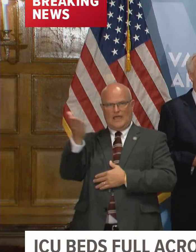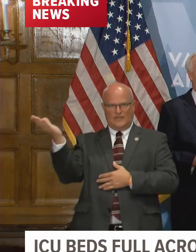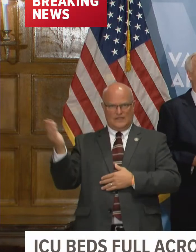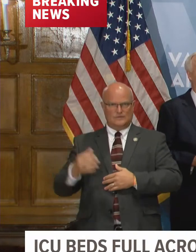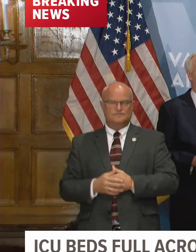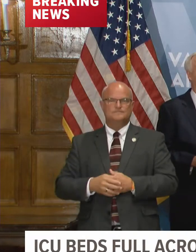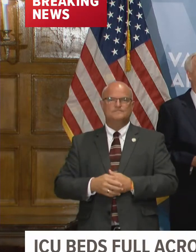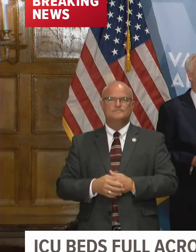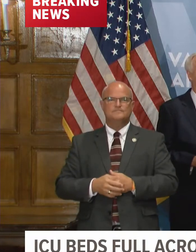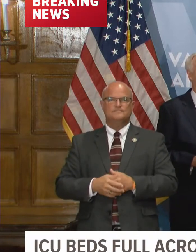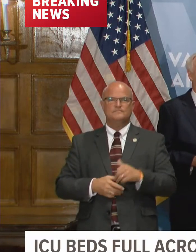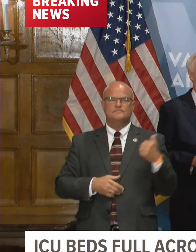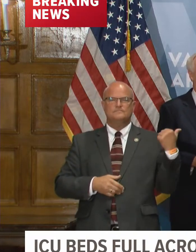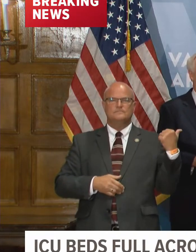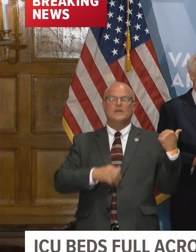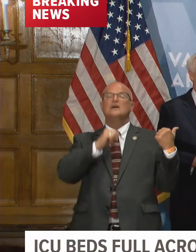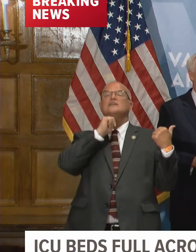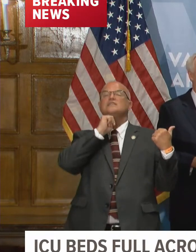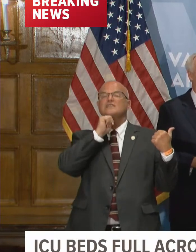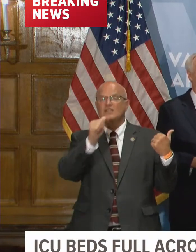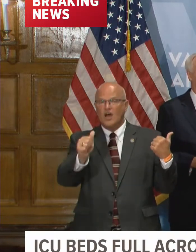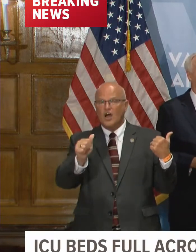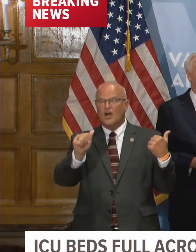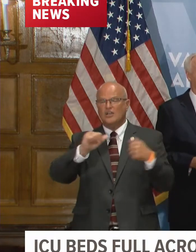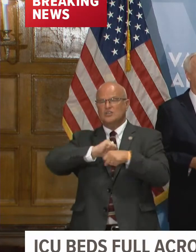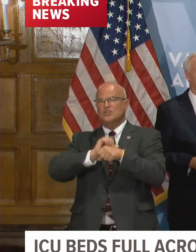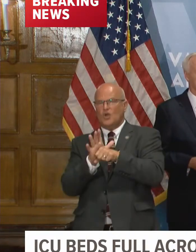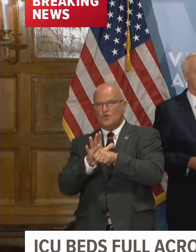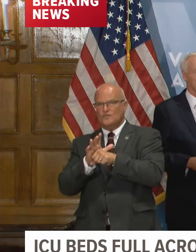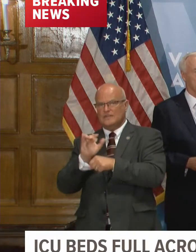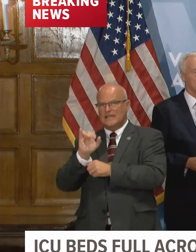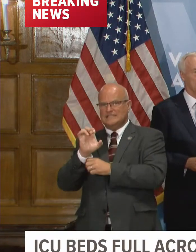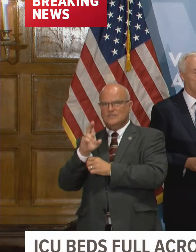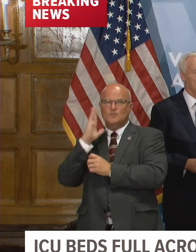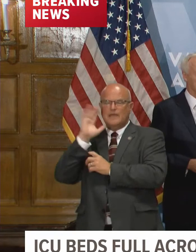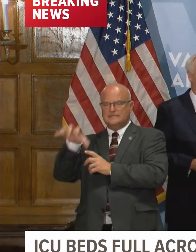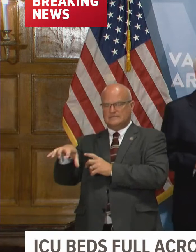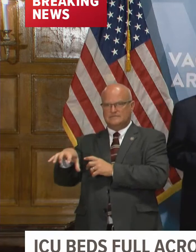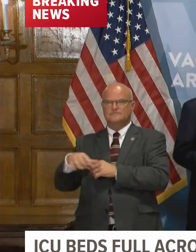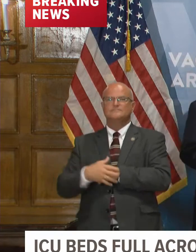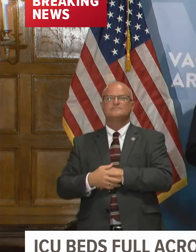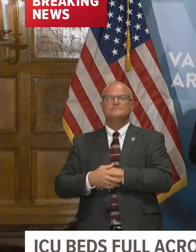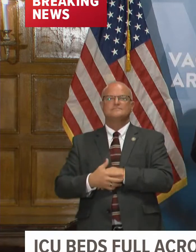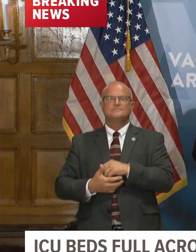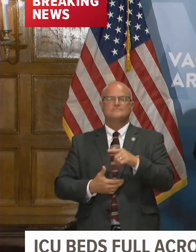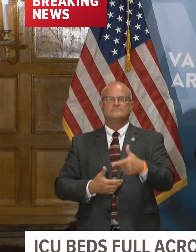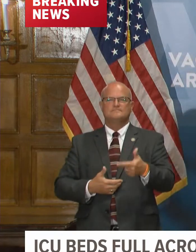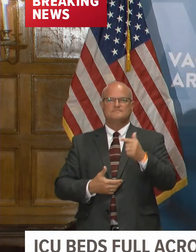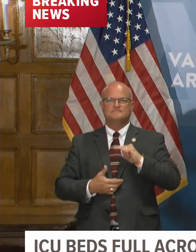there. Non-COVID ICU beds. Non-COVID ICU beds, yes. Thank you, Governor.